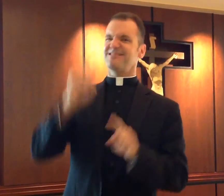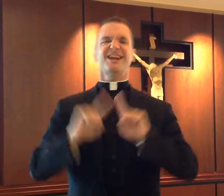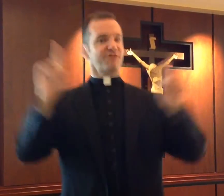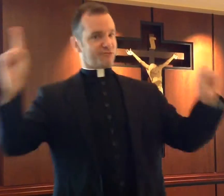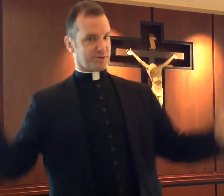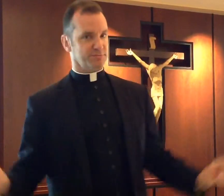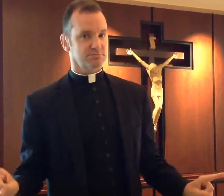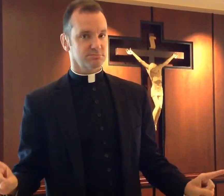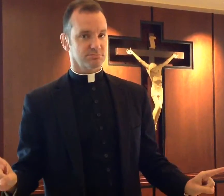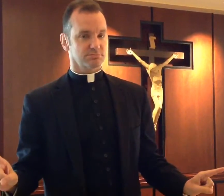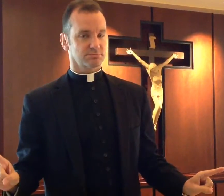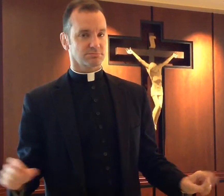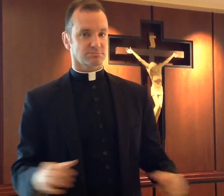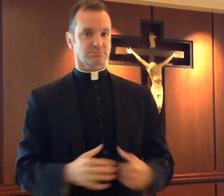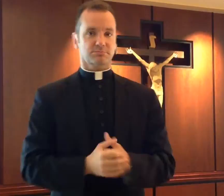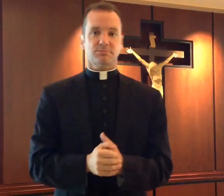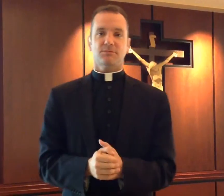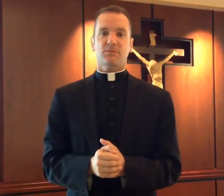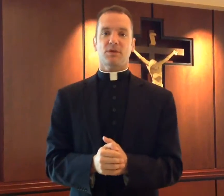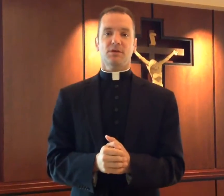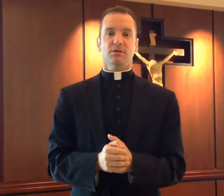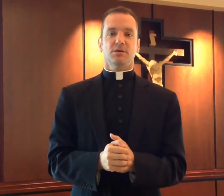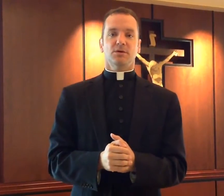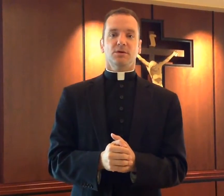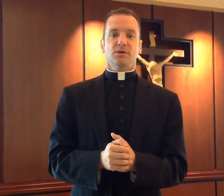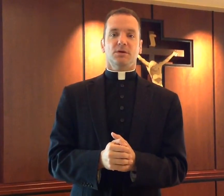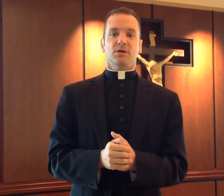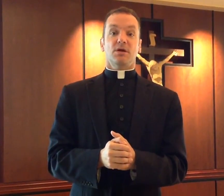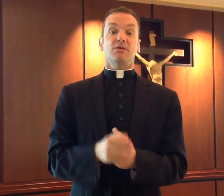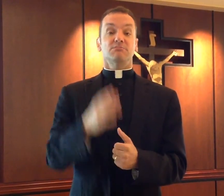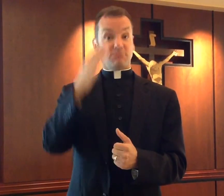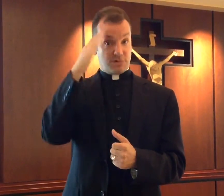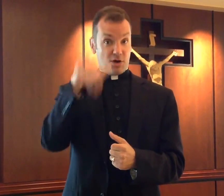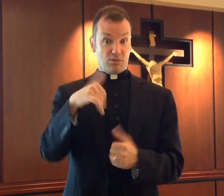But in the mind of God, his meaning of justice is very different.